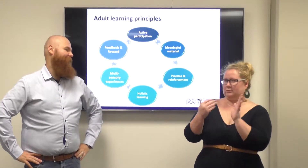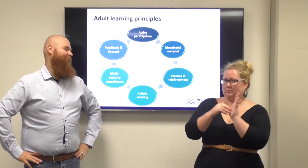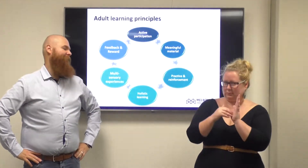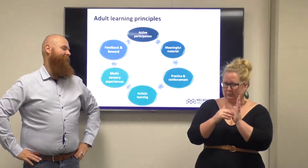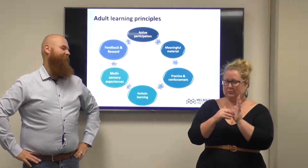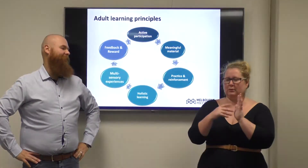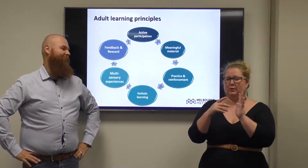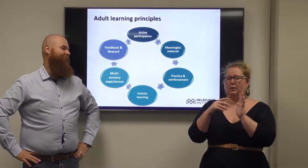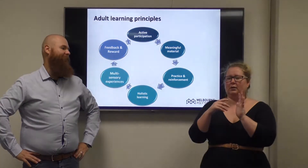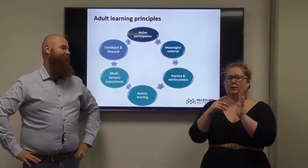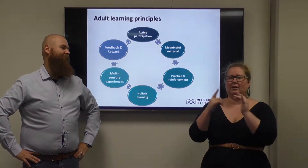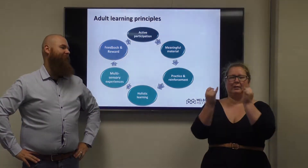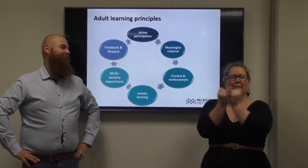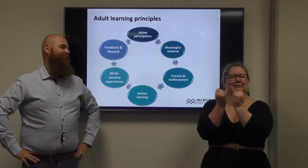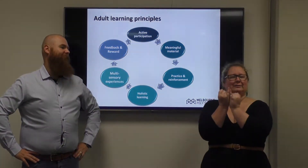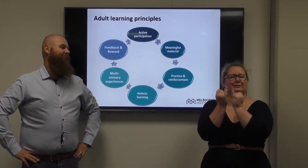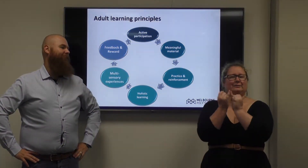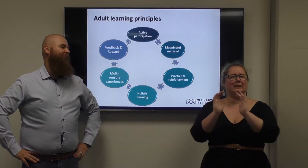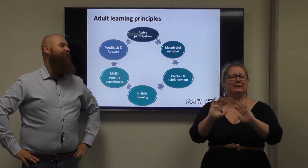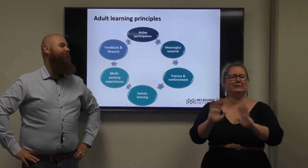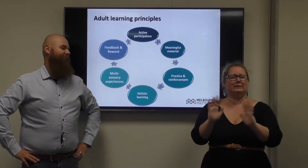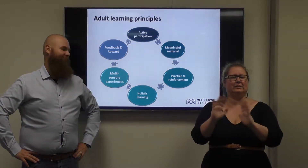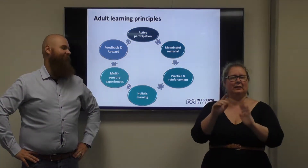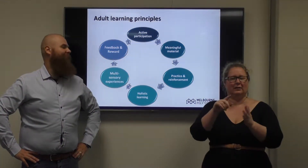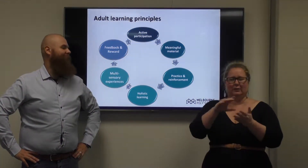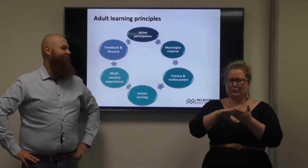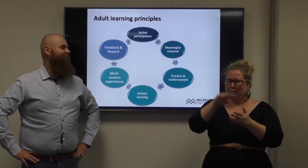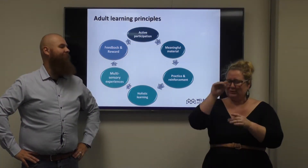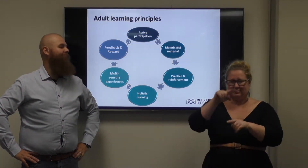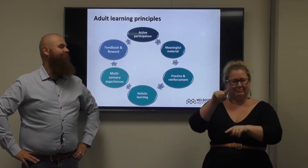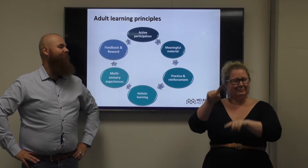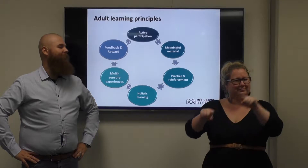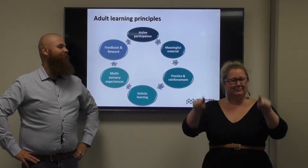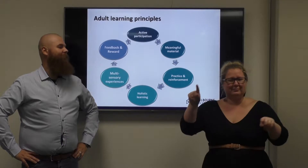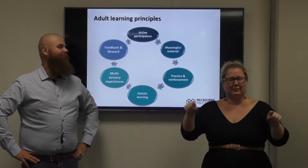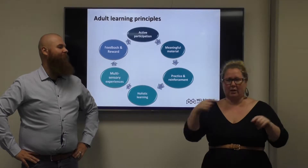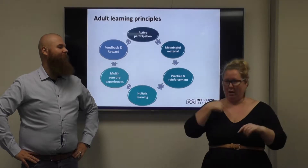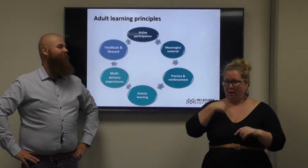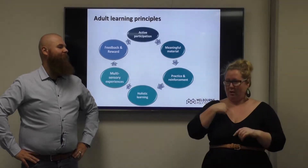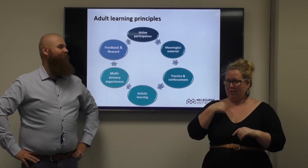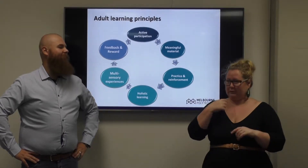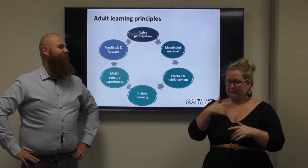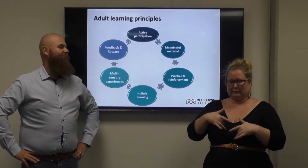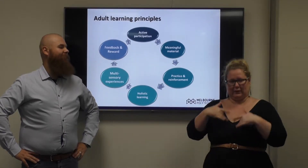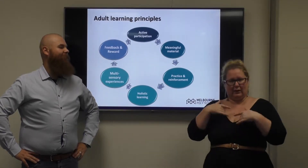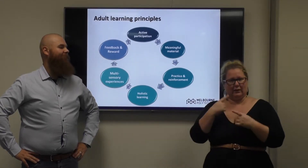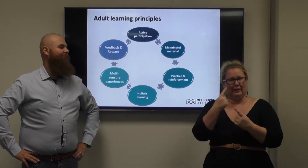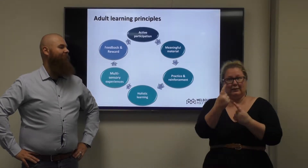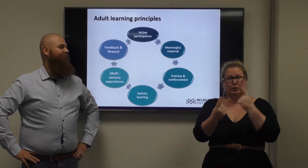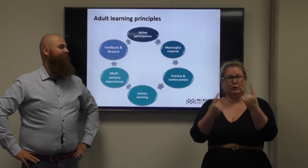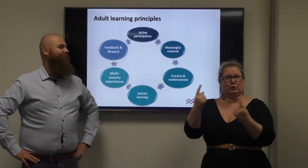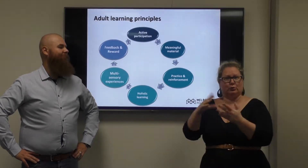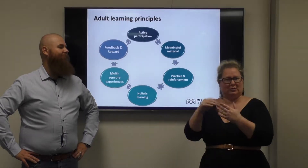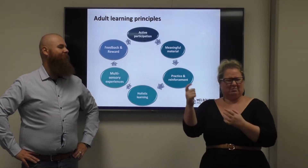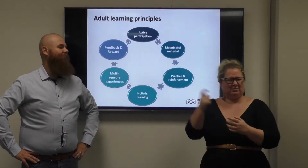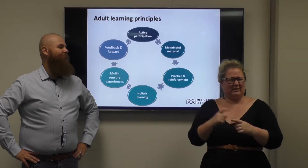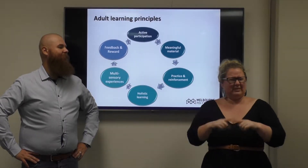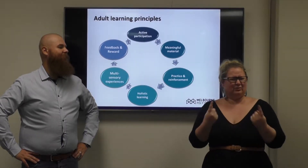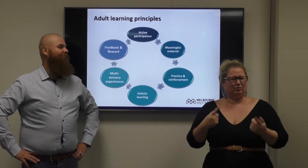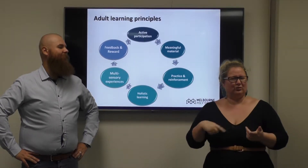Also, I just want to add, this isn't a competition. There is a huge variety of skills within our student body,